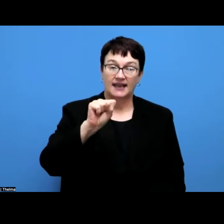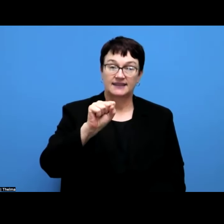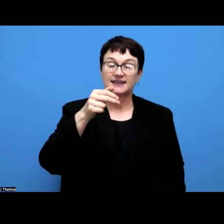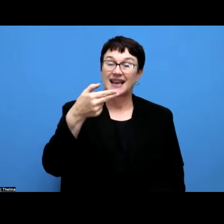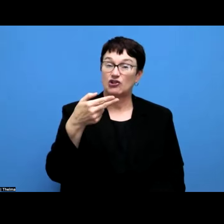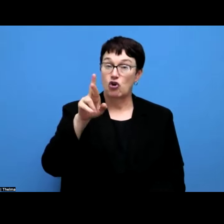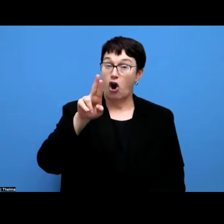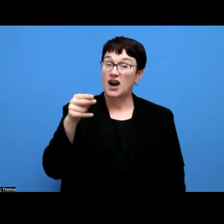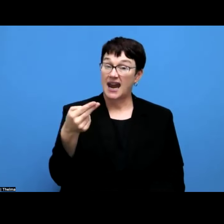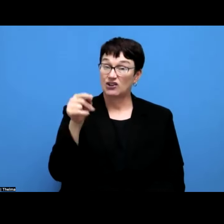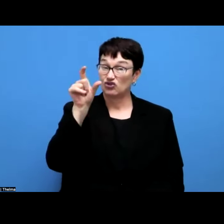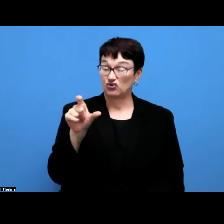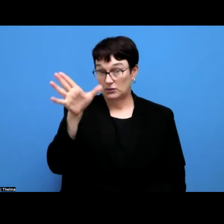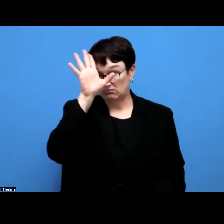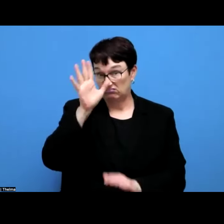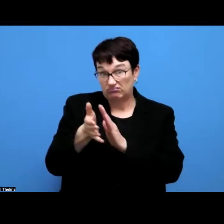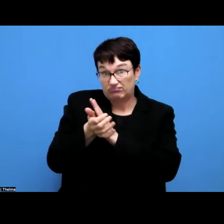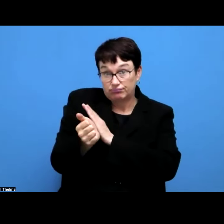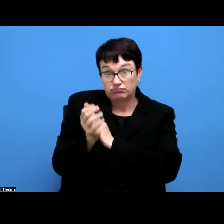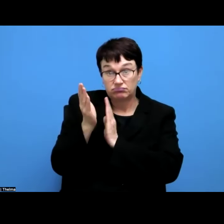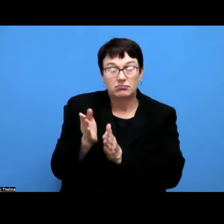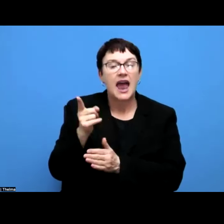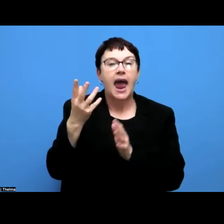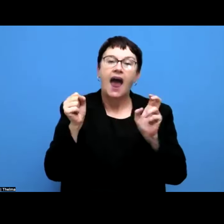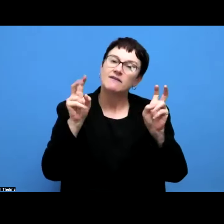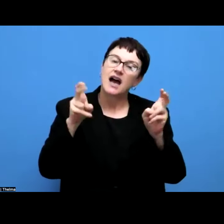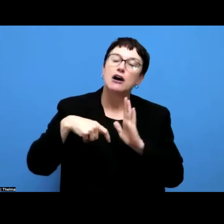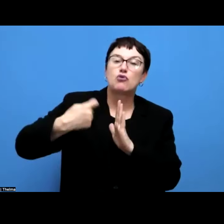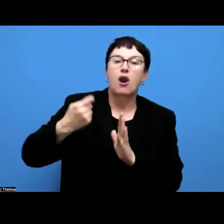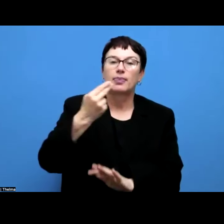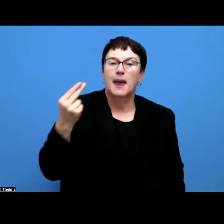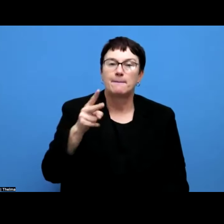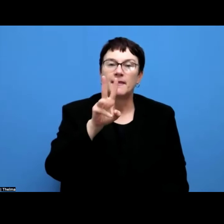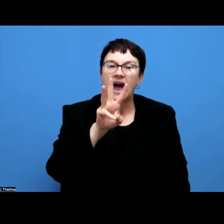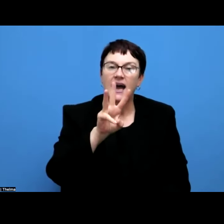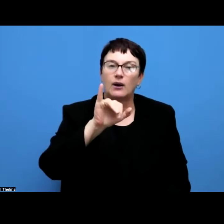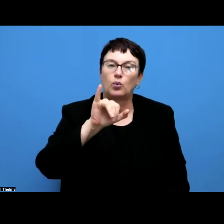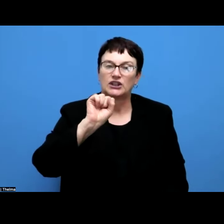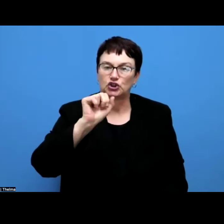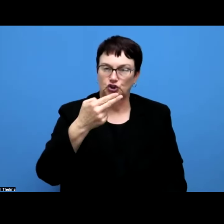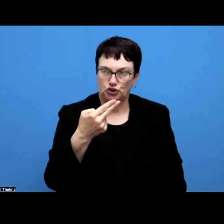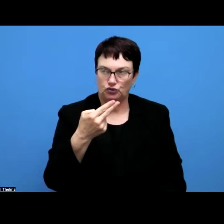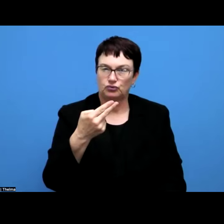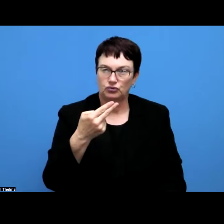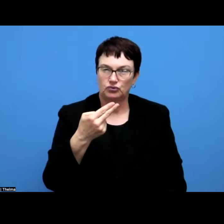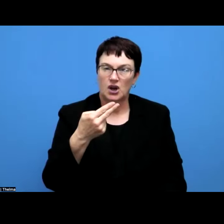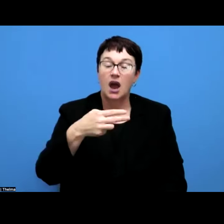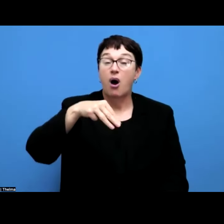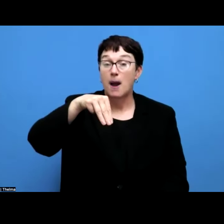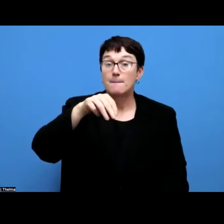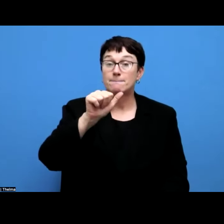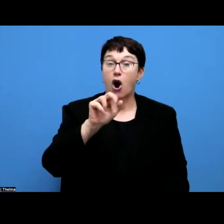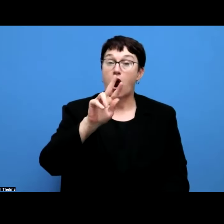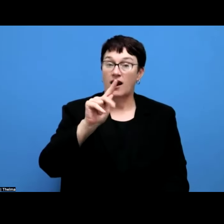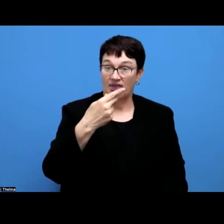and this is regarding the WISH project, which she will be telling us about. Martha, financing health, we know, can